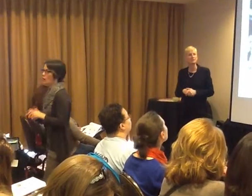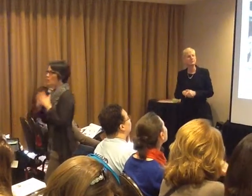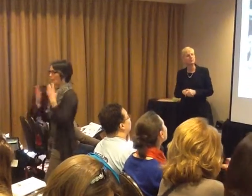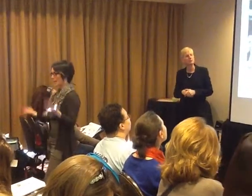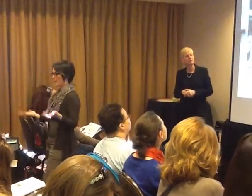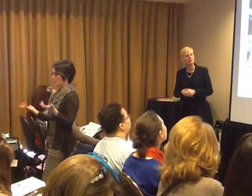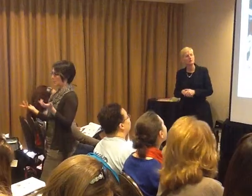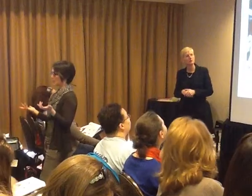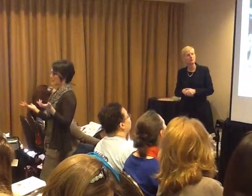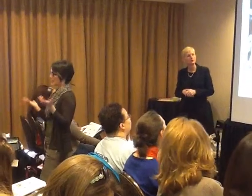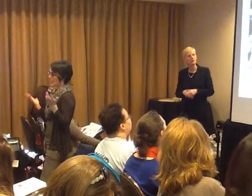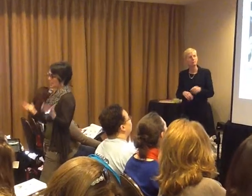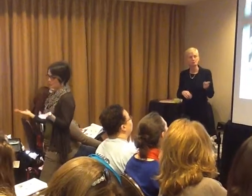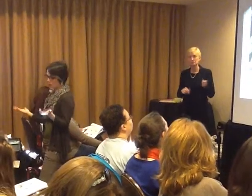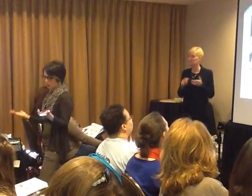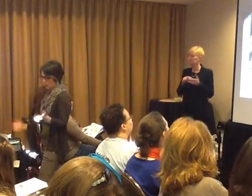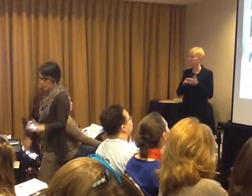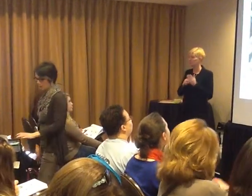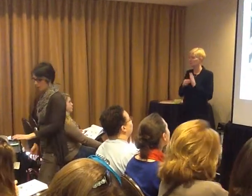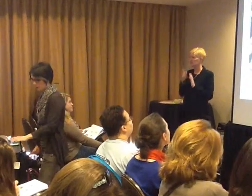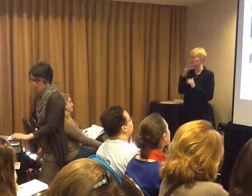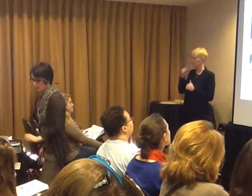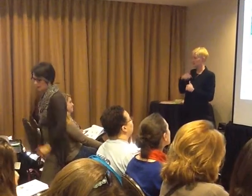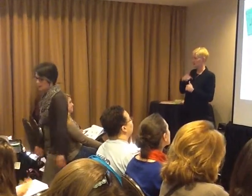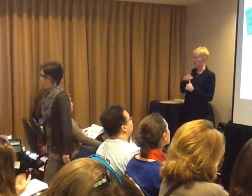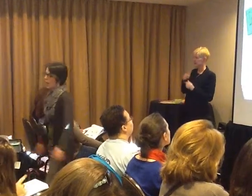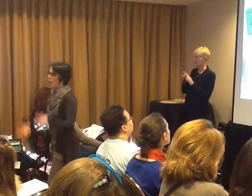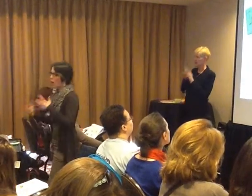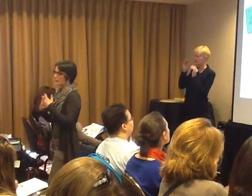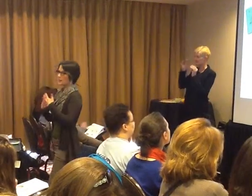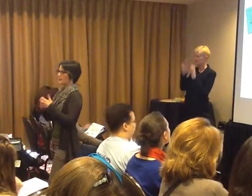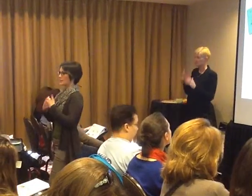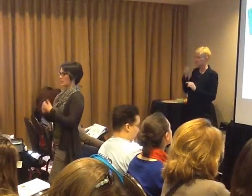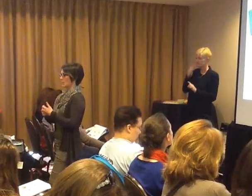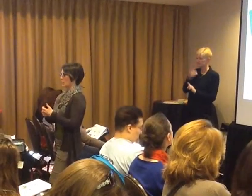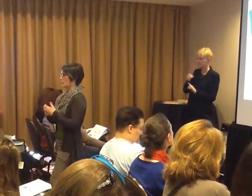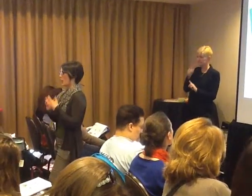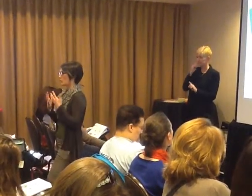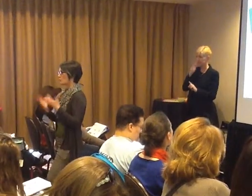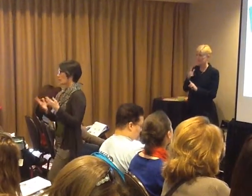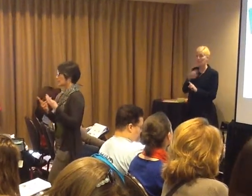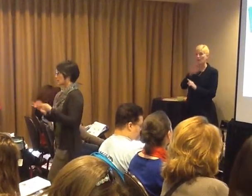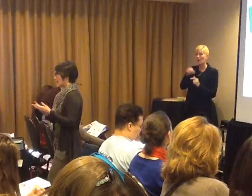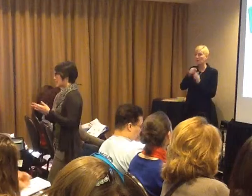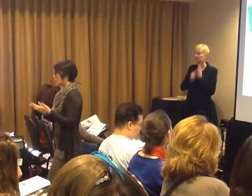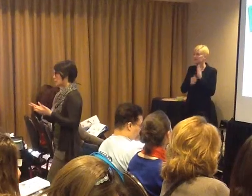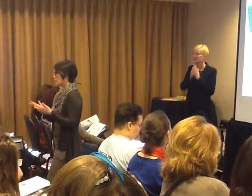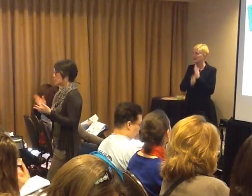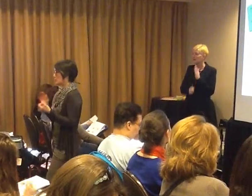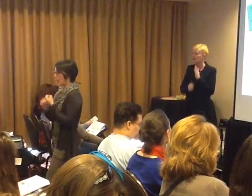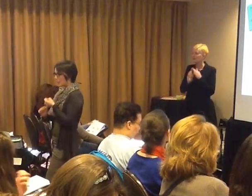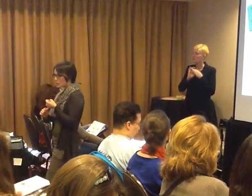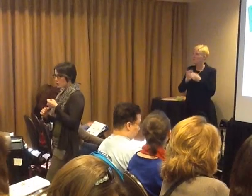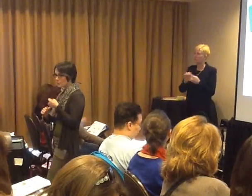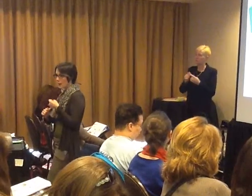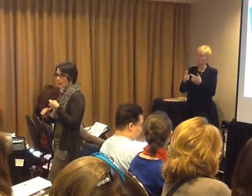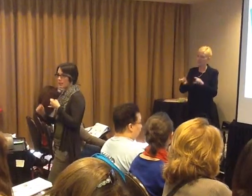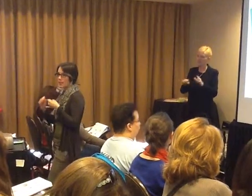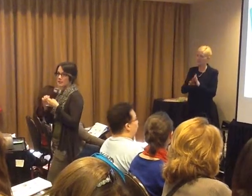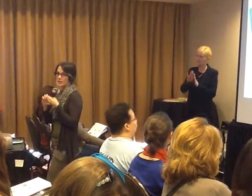So what does that mean for us as teachers of the deaf and hard of hearing? All of these skills are really related to